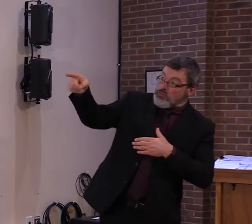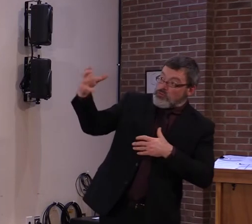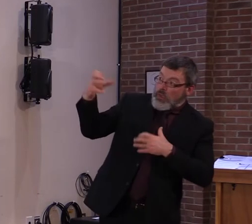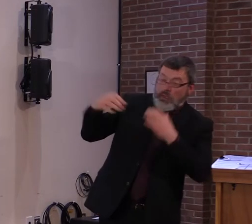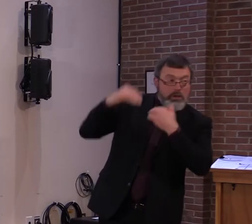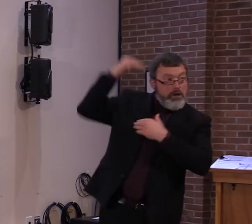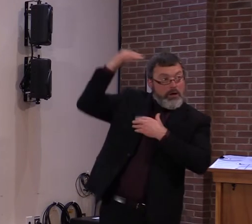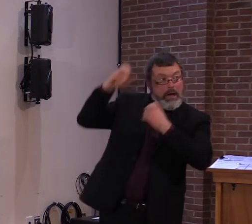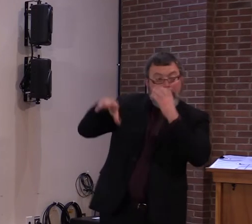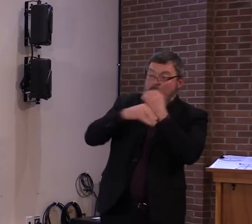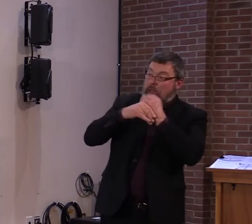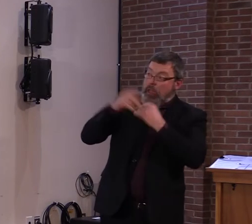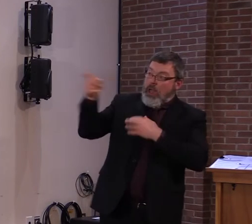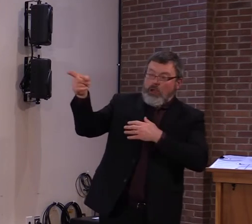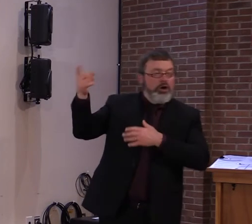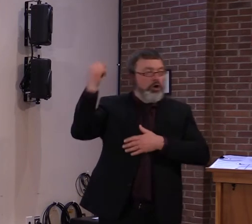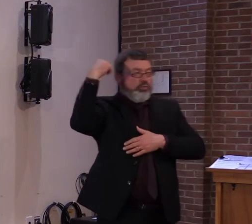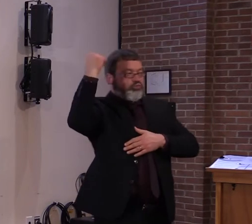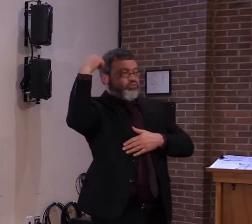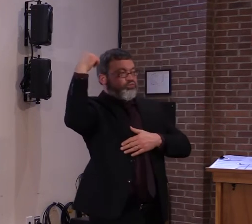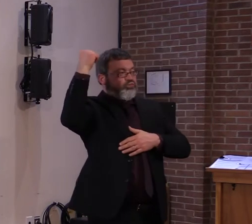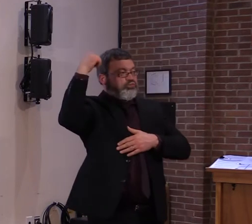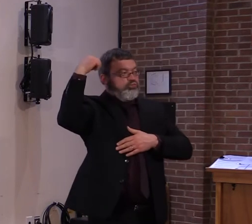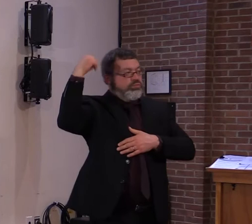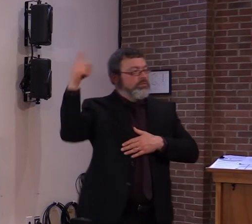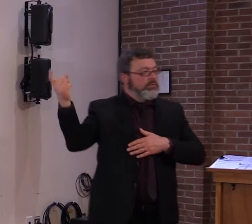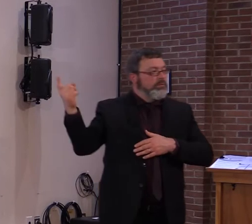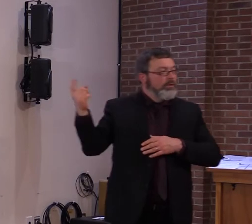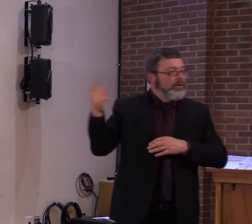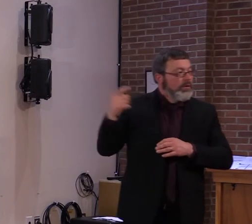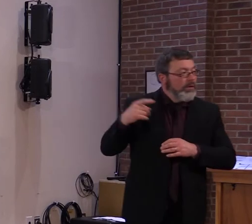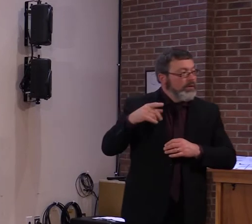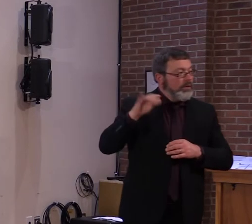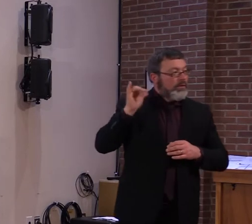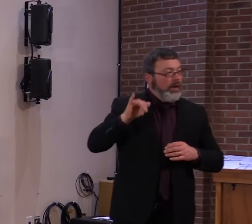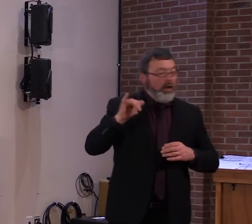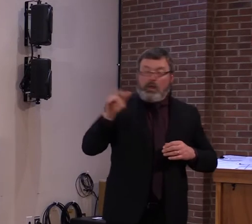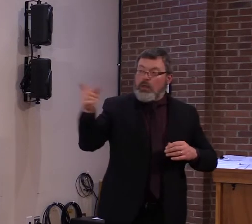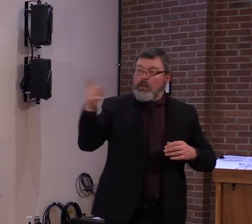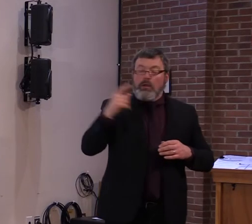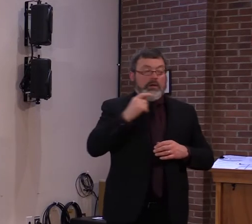the self-administered test? And I'll turn it over to Dr. Levine.